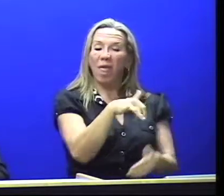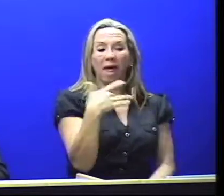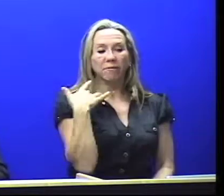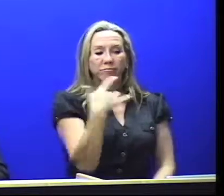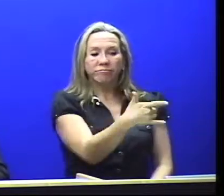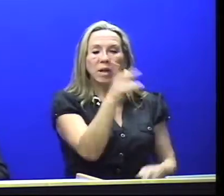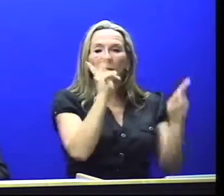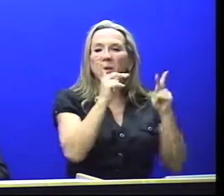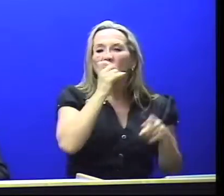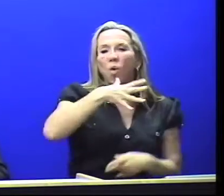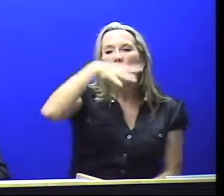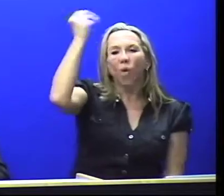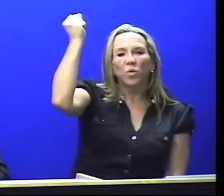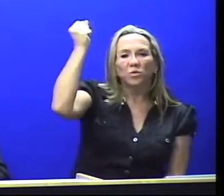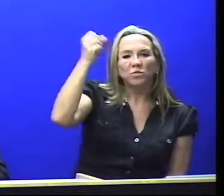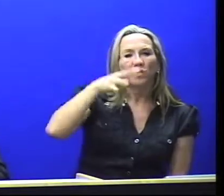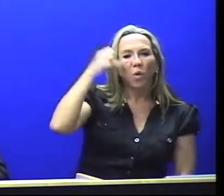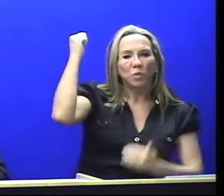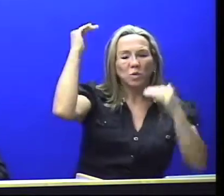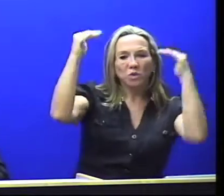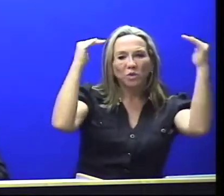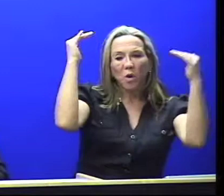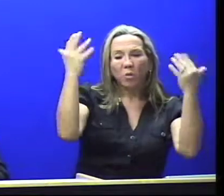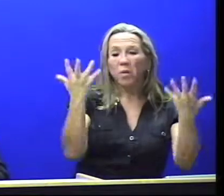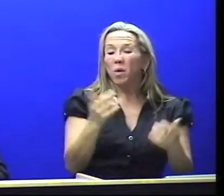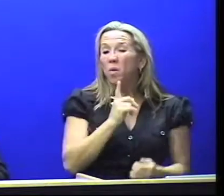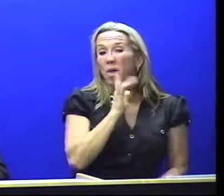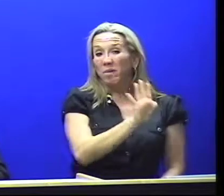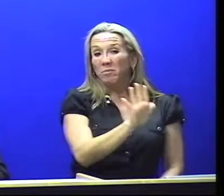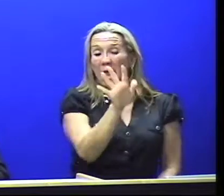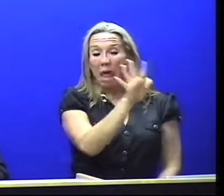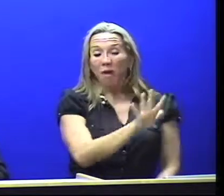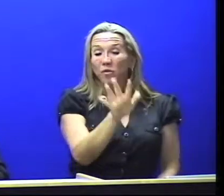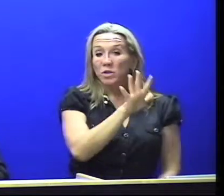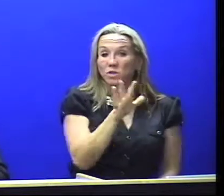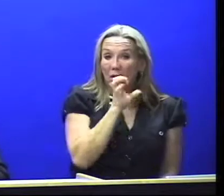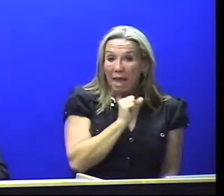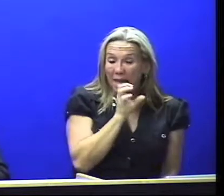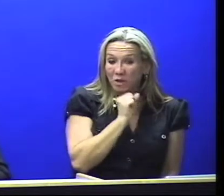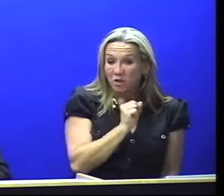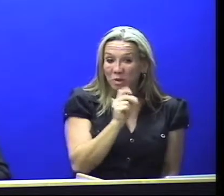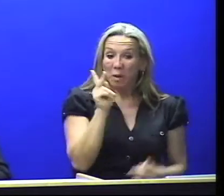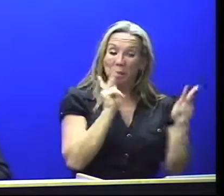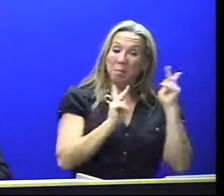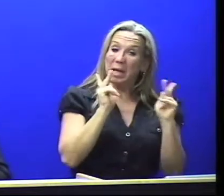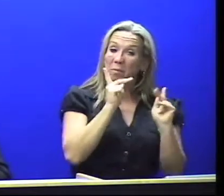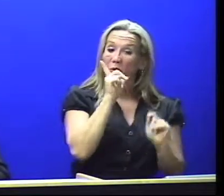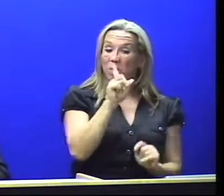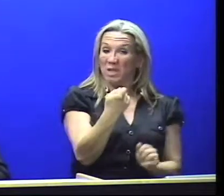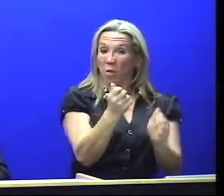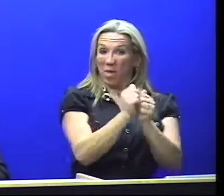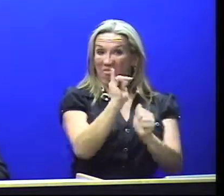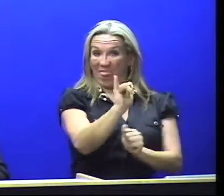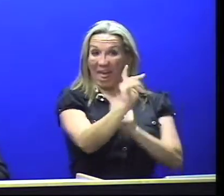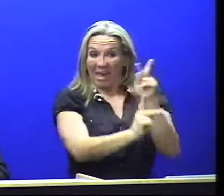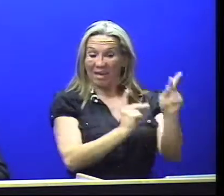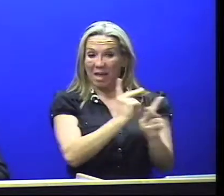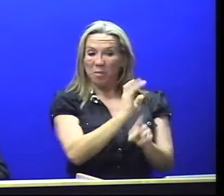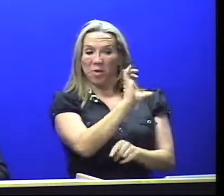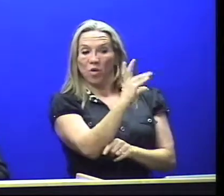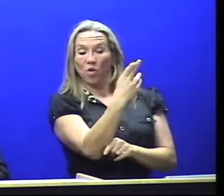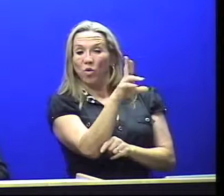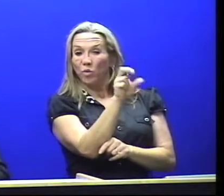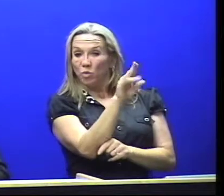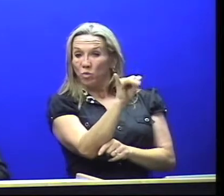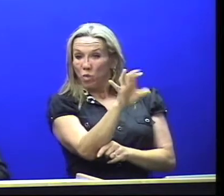older adults. The average age of people diagnosed with chronic leukemia